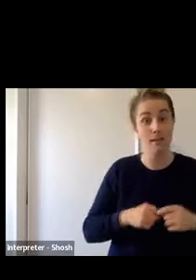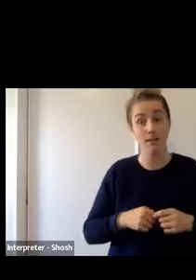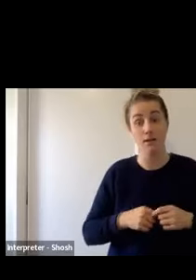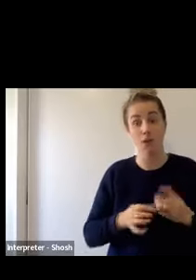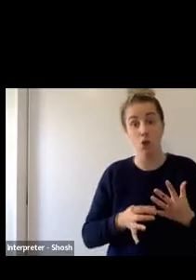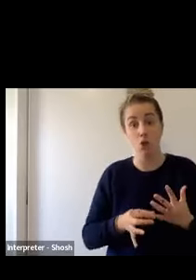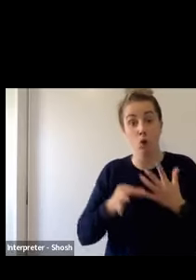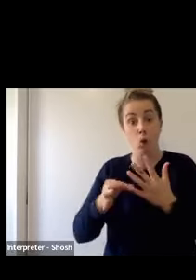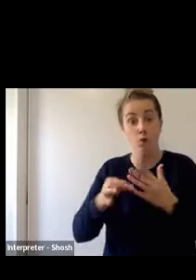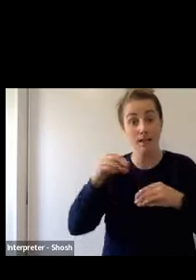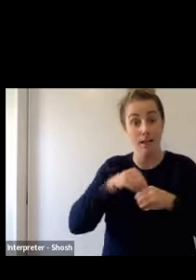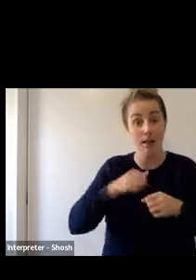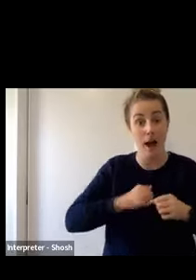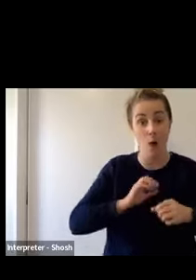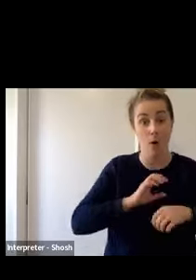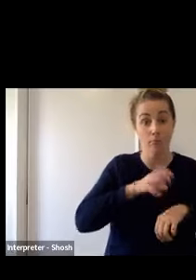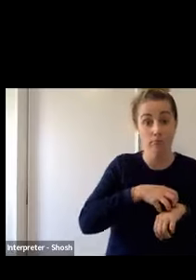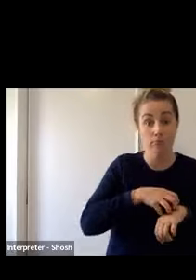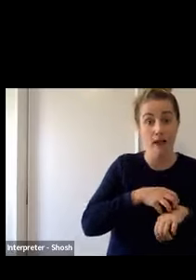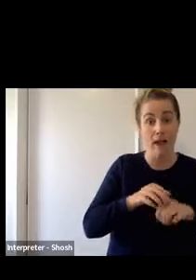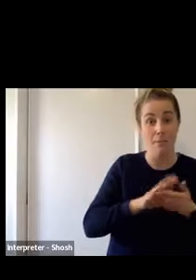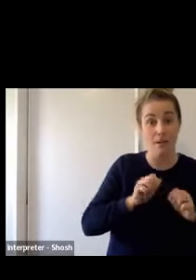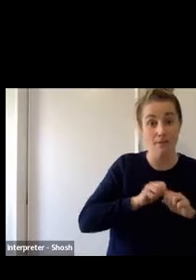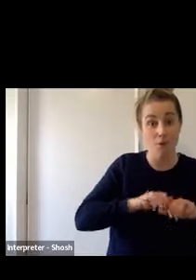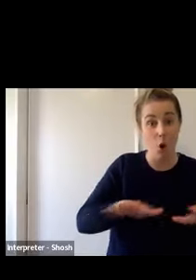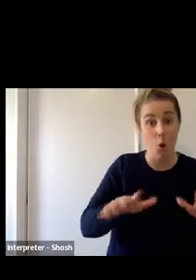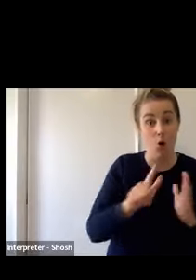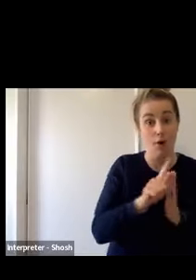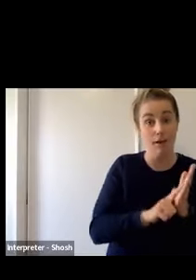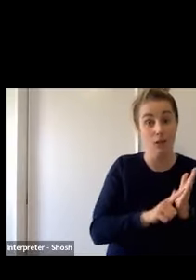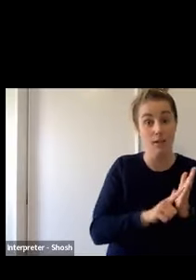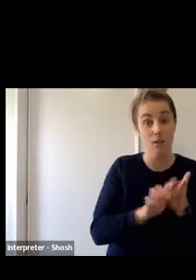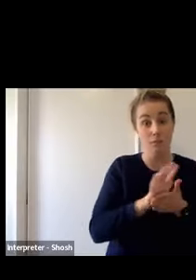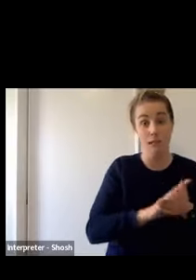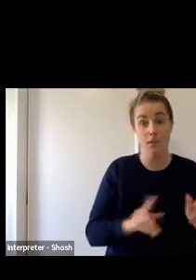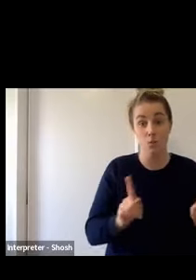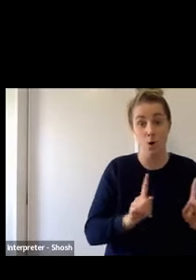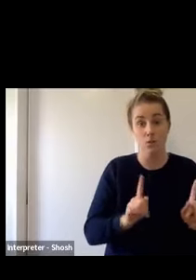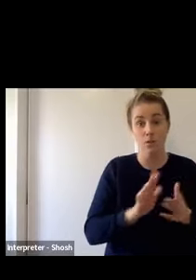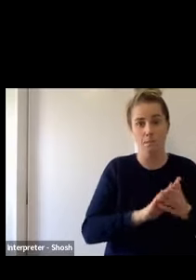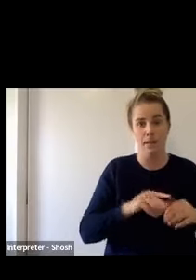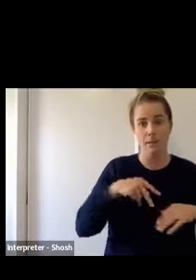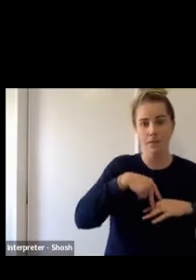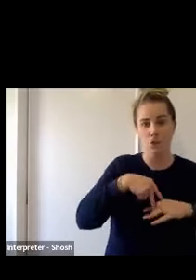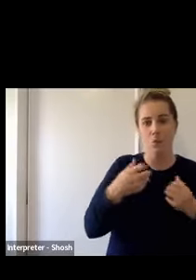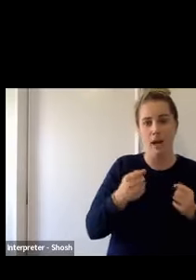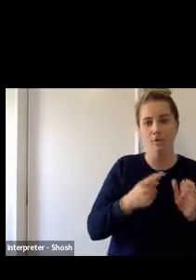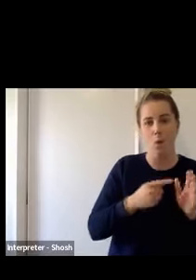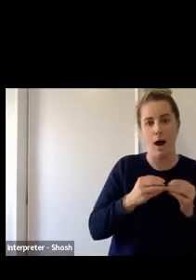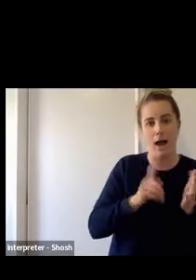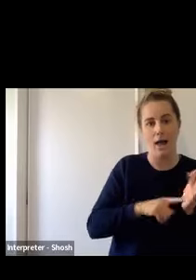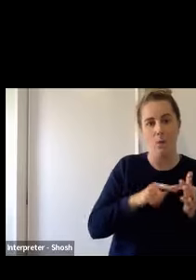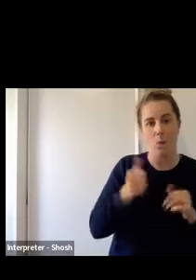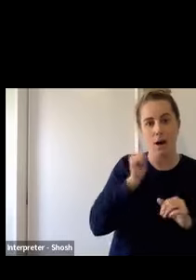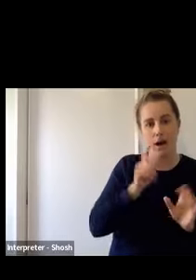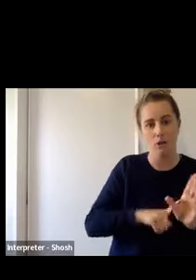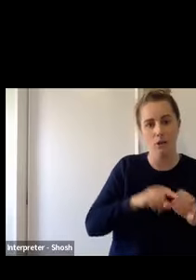the broadcast industry and the flow-on effect of such legislation, ultimately the position we came to for ABLE last year in